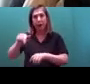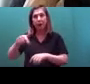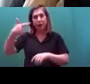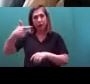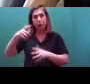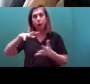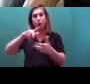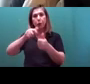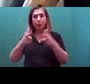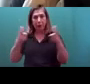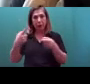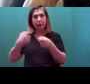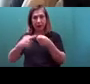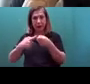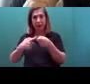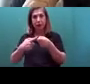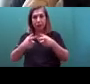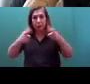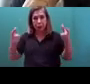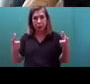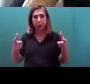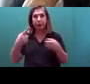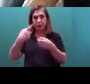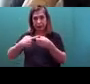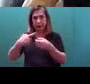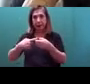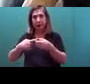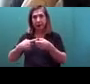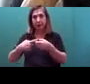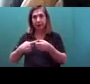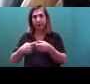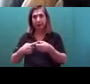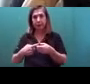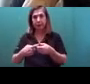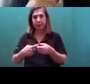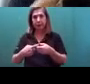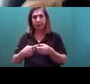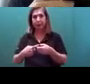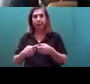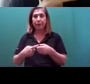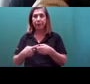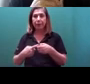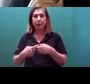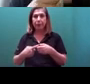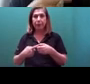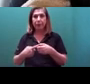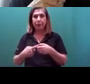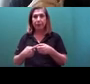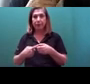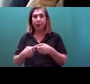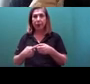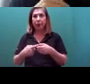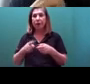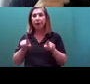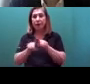city, the agricultural land available has been shrinking year by